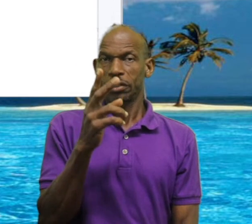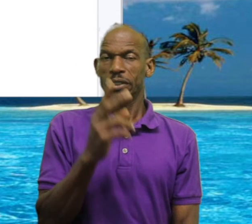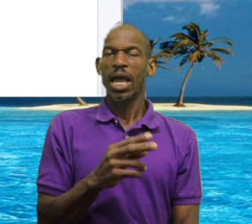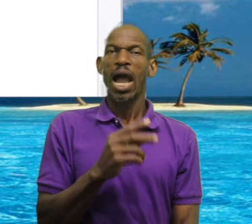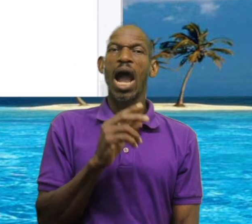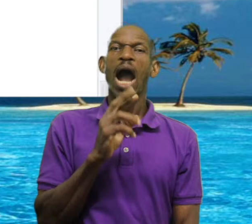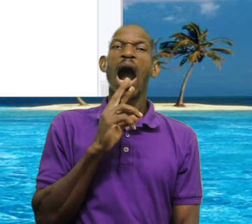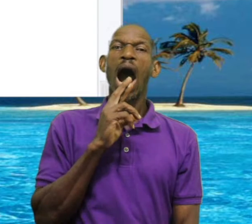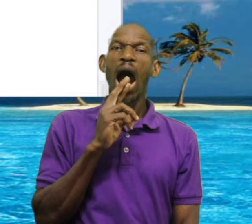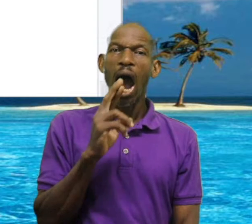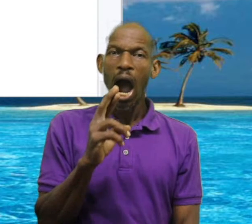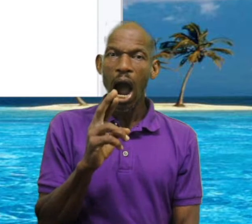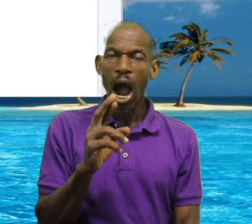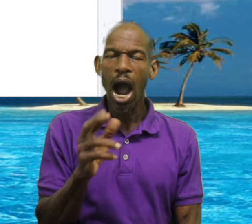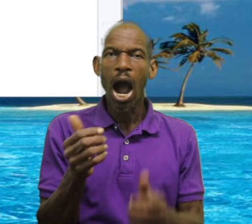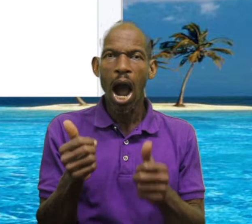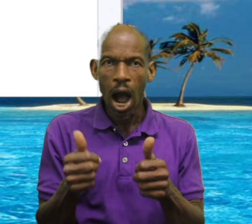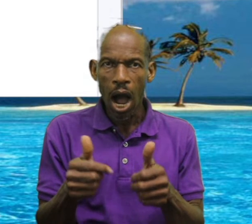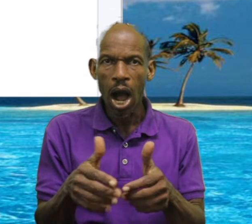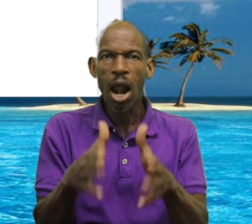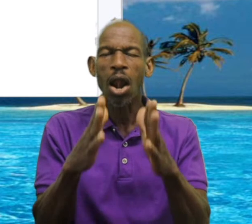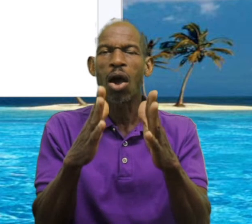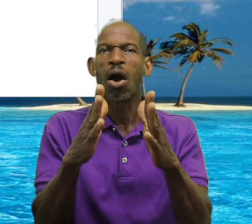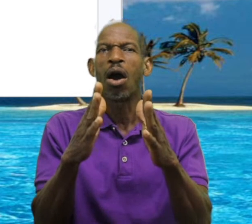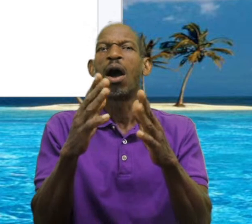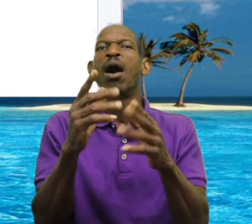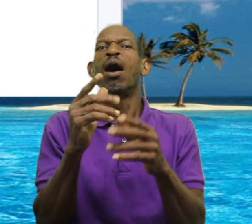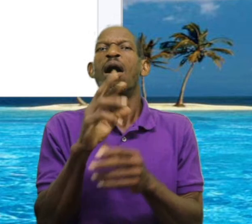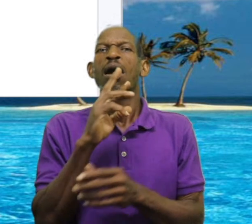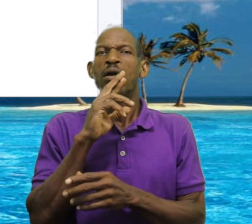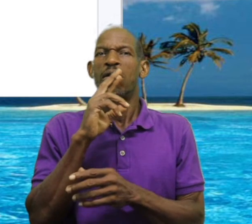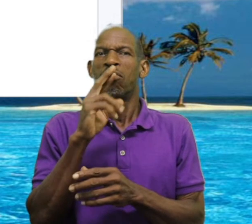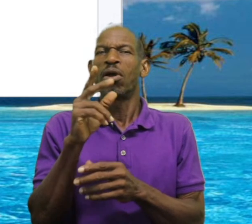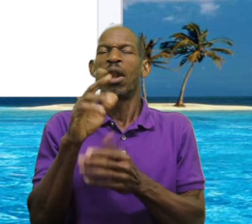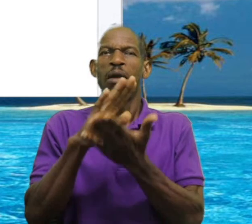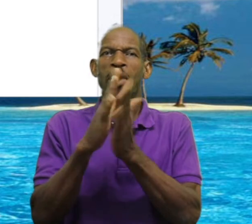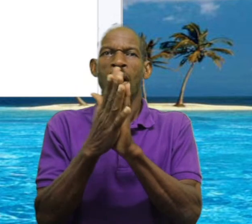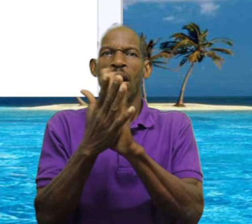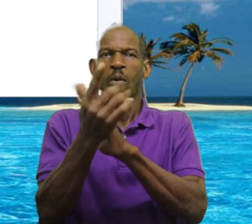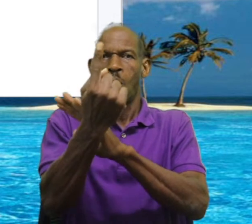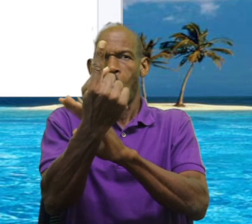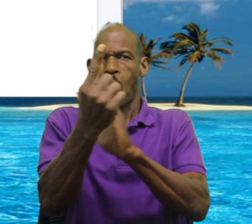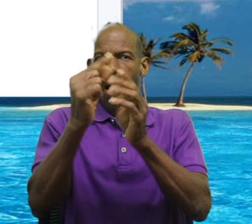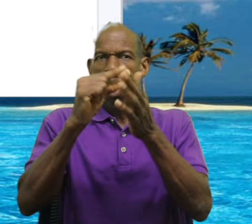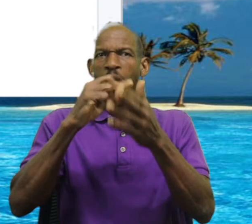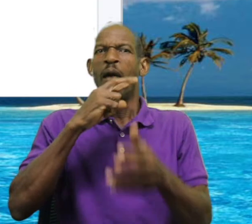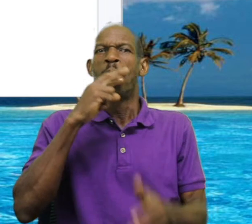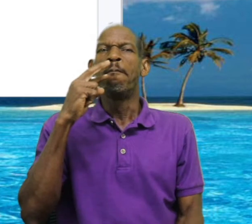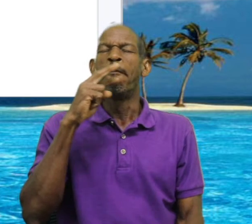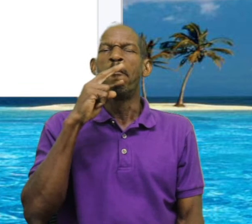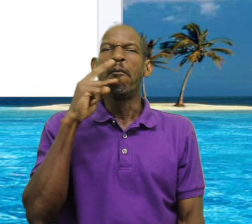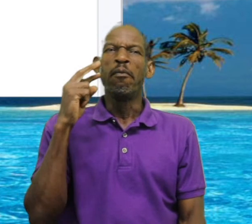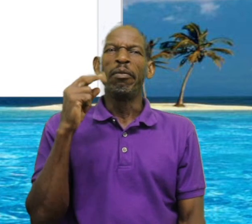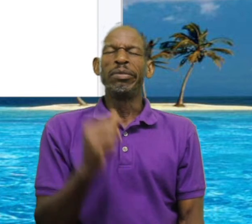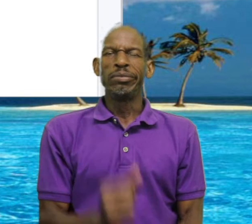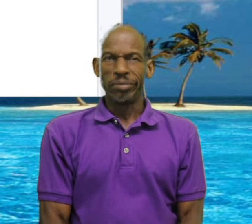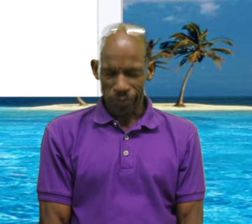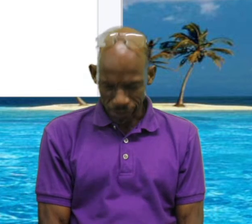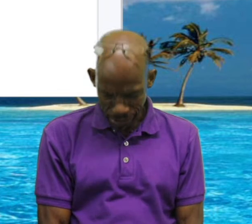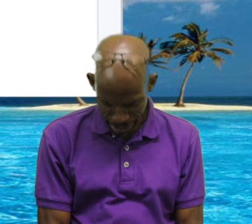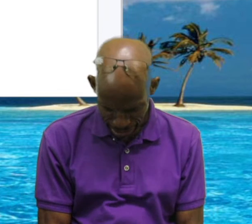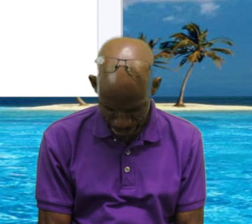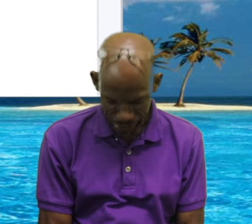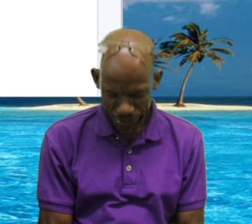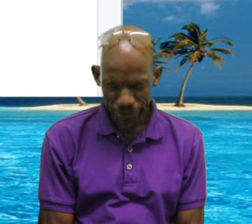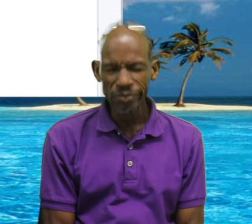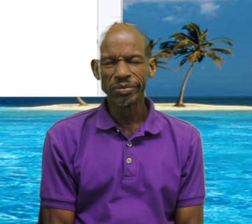verb. This is a verb in the sentence. Are allowed is one verb here. Is a verb. So even though both of them are considered